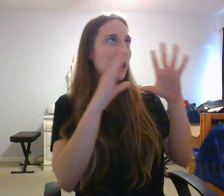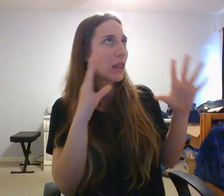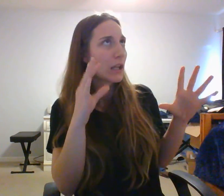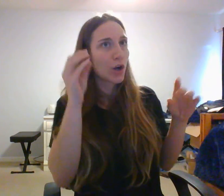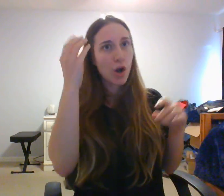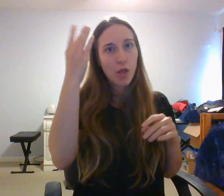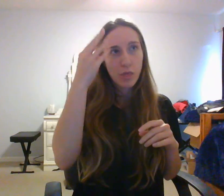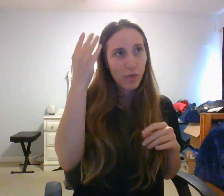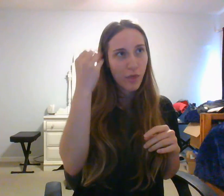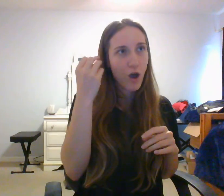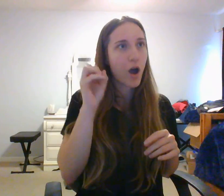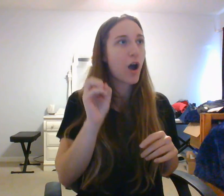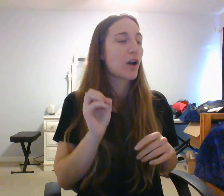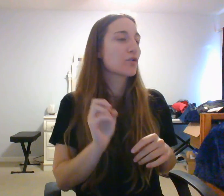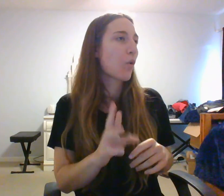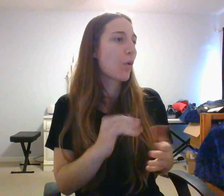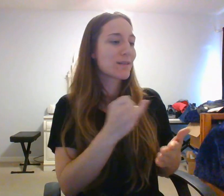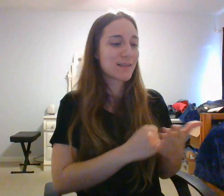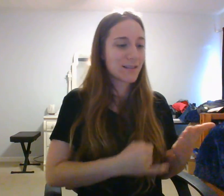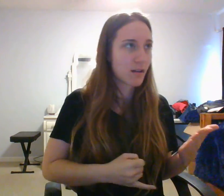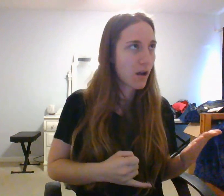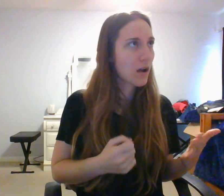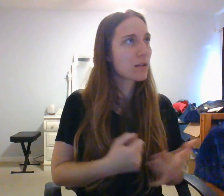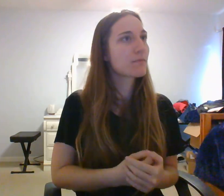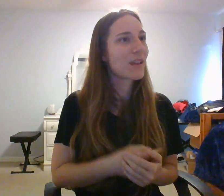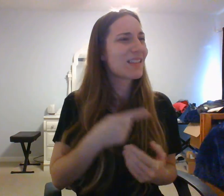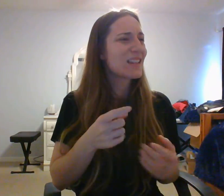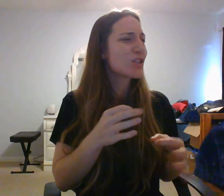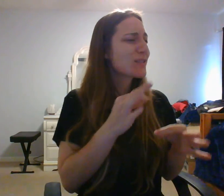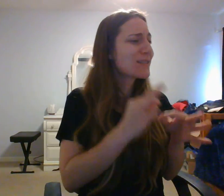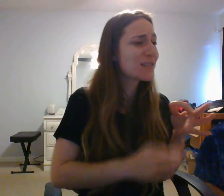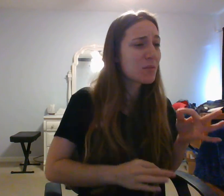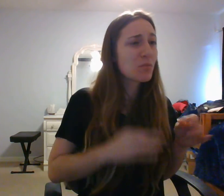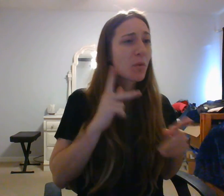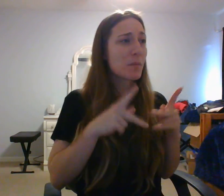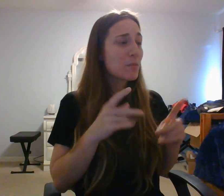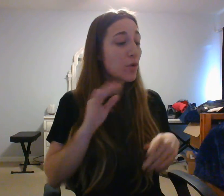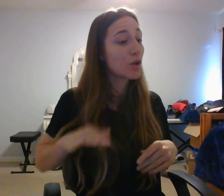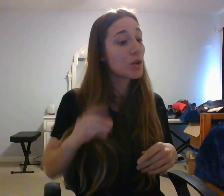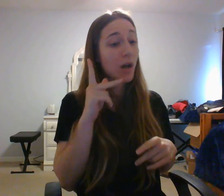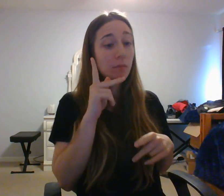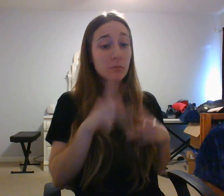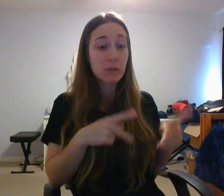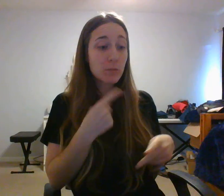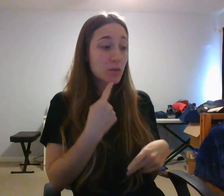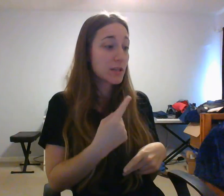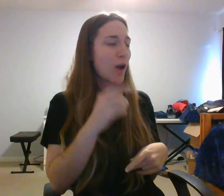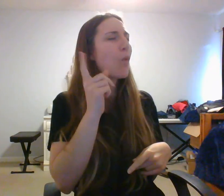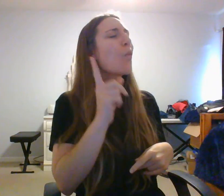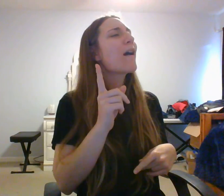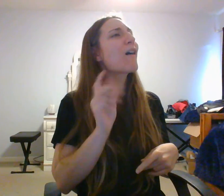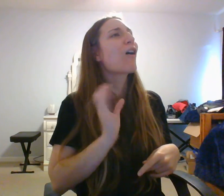These were simple, ordinary folk. When young people say, where do we find our leaders? Where are the Dr. Kings? Well,